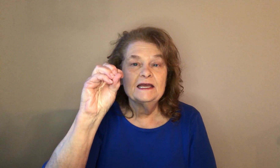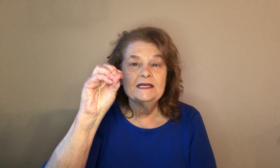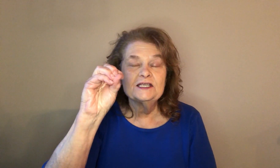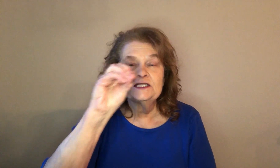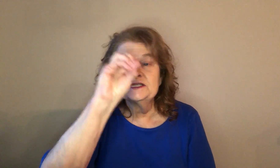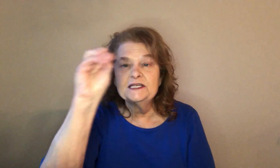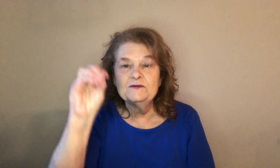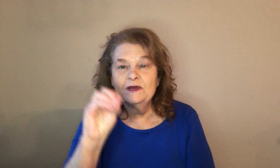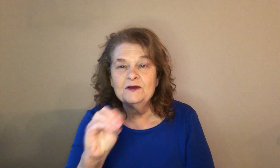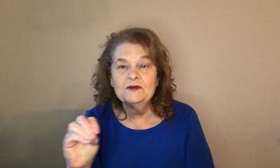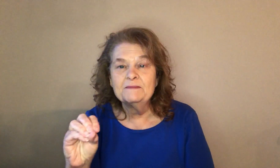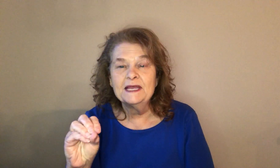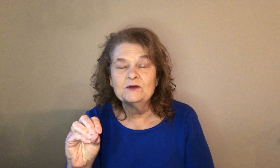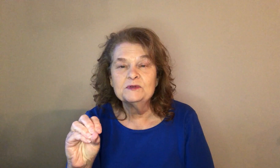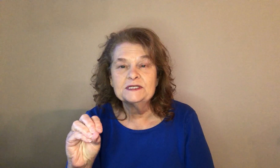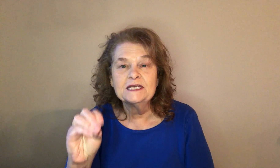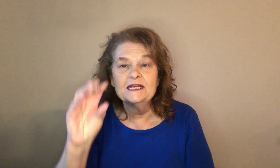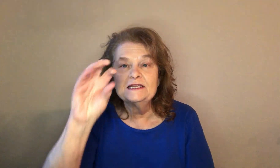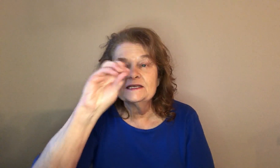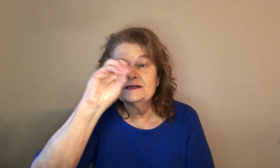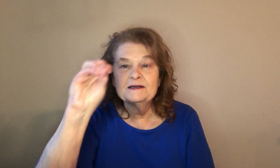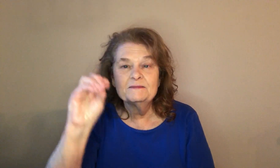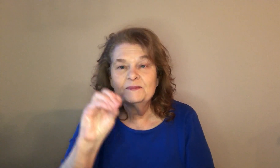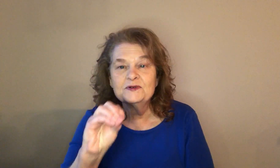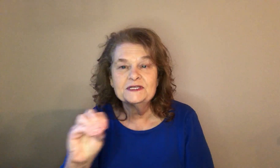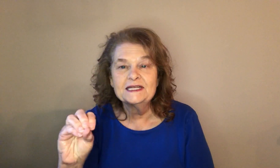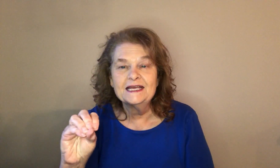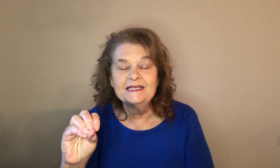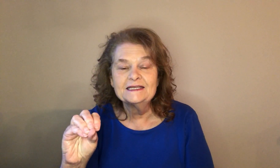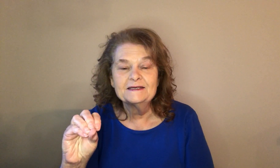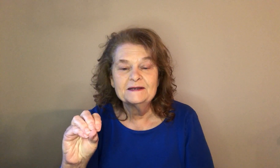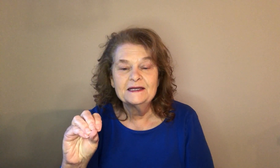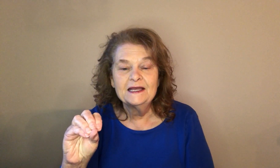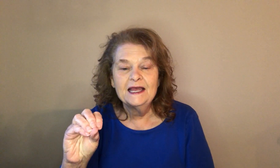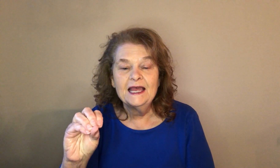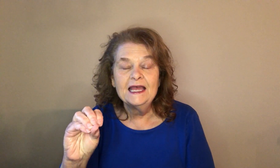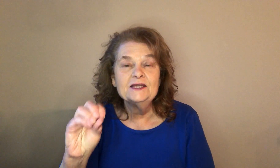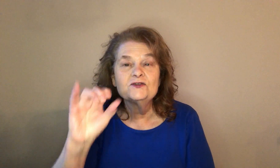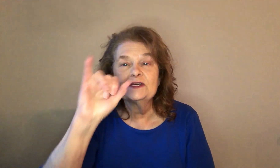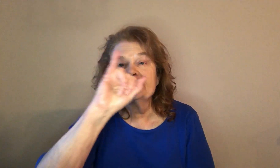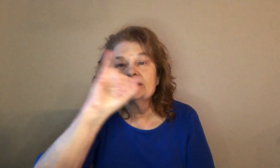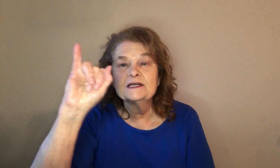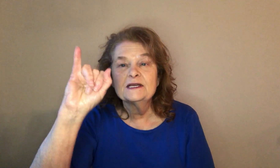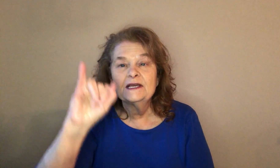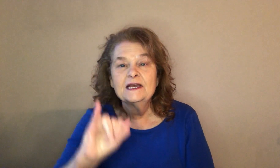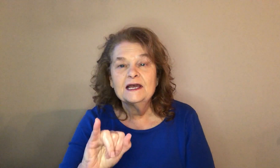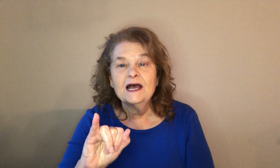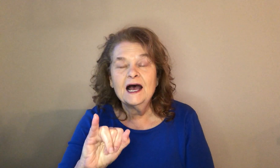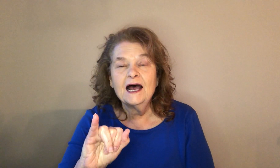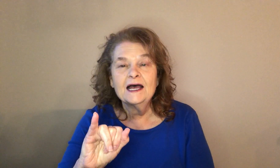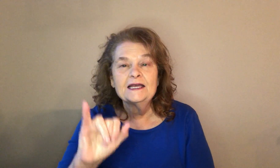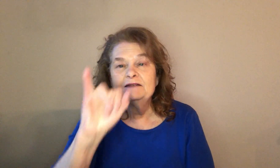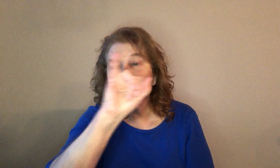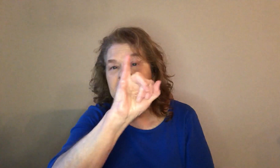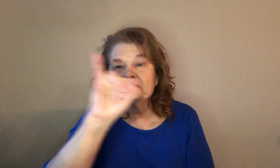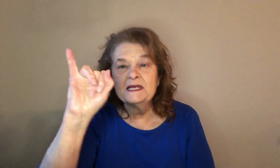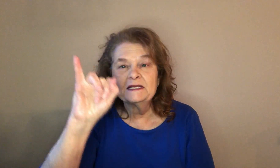Just a zero and make a percent. Percent. Interest. I. Just make like